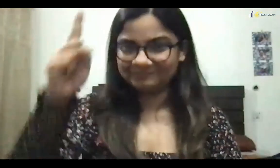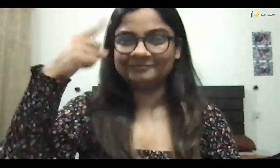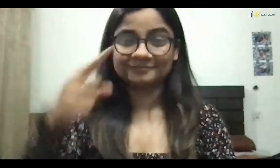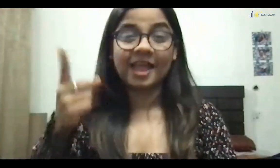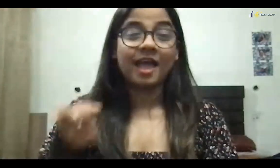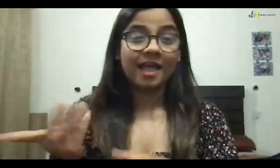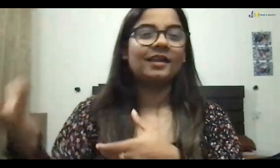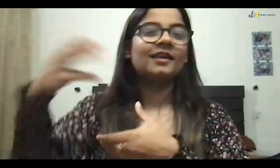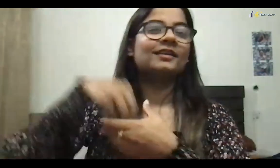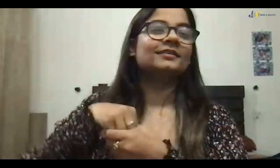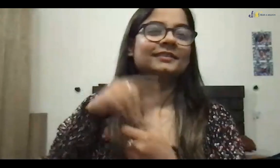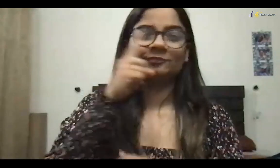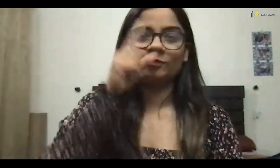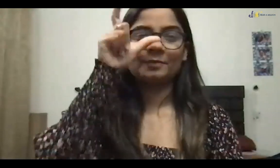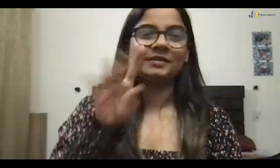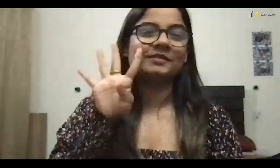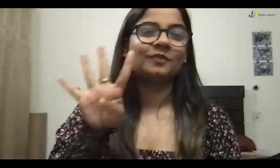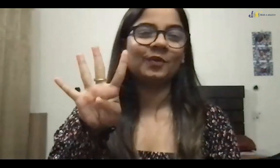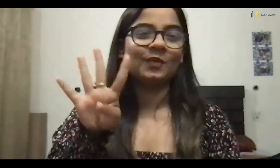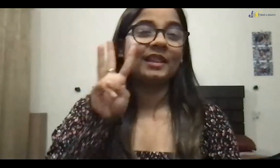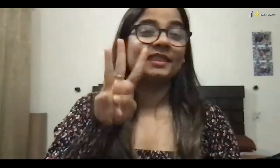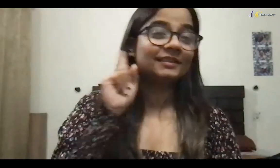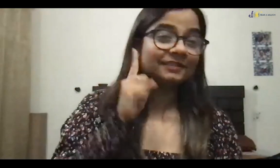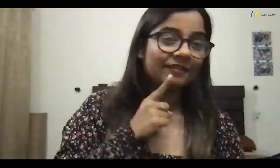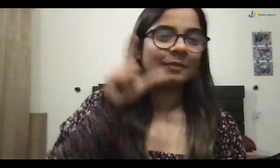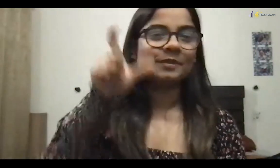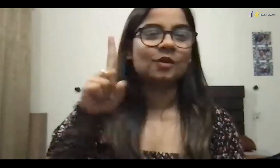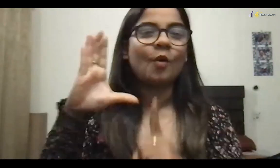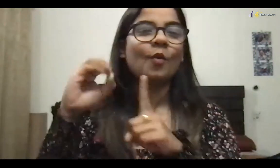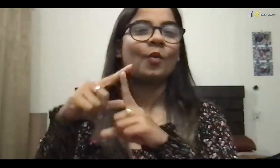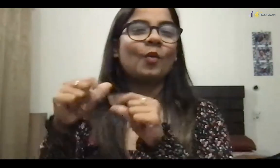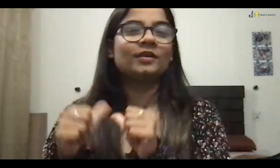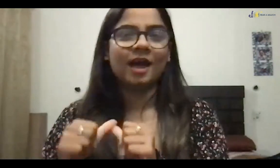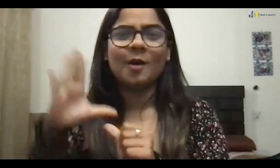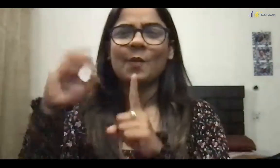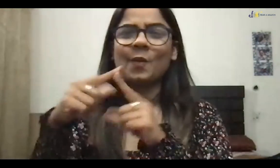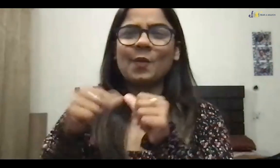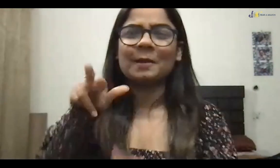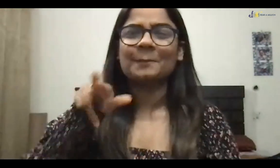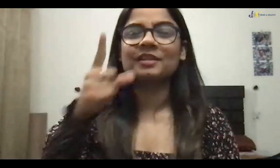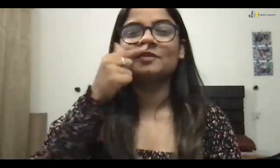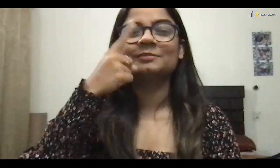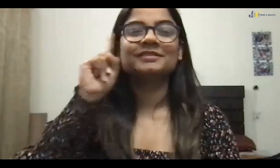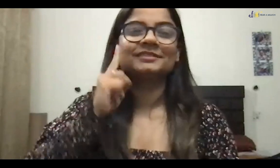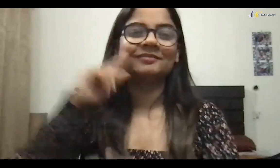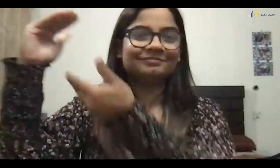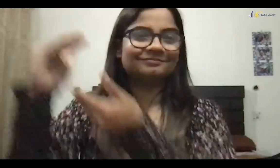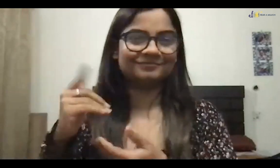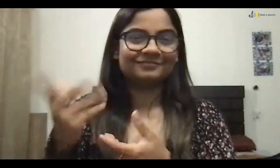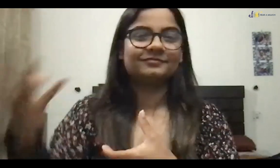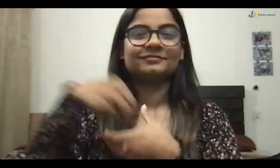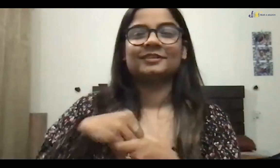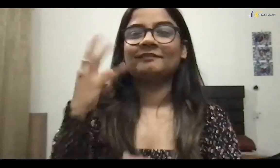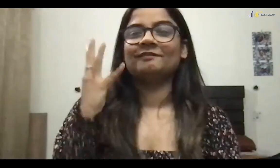have panel? So do you know who's in the panel? So we have 4 women, 3 deaf women, 1 coda. So what